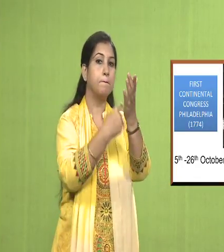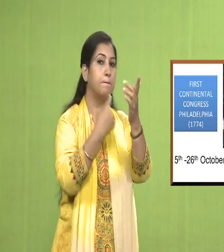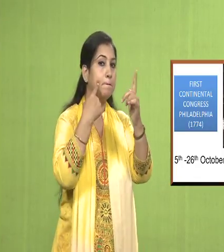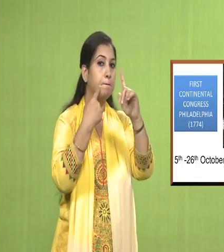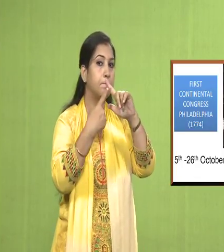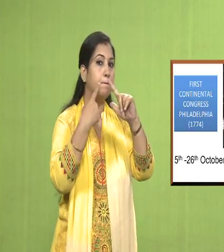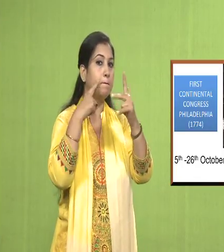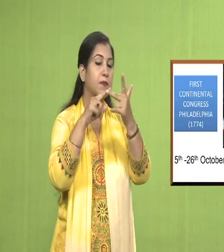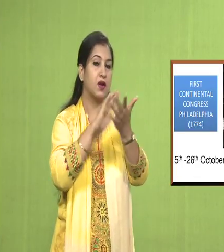of the colonies.